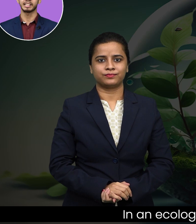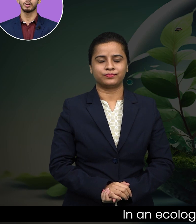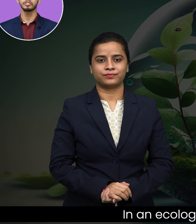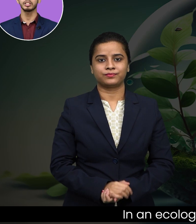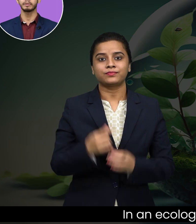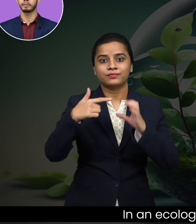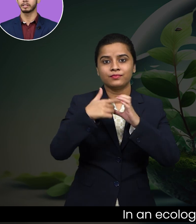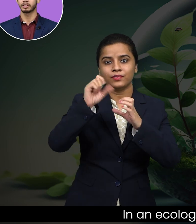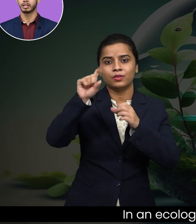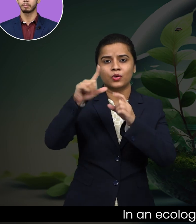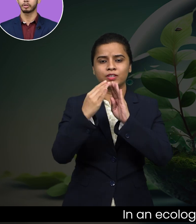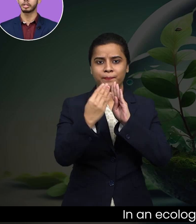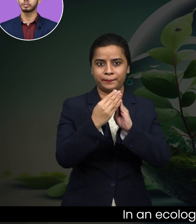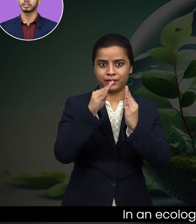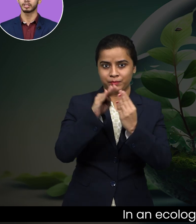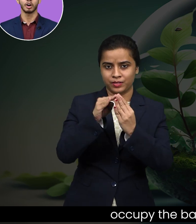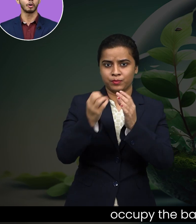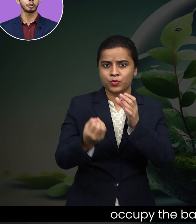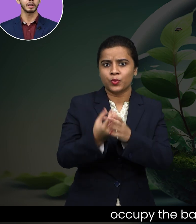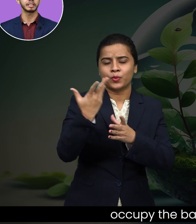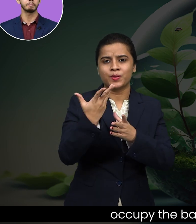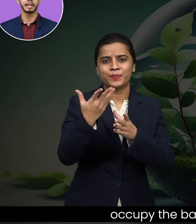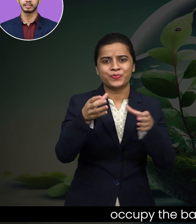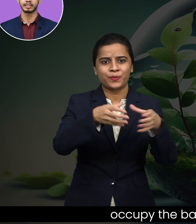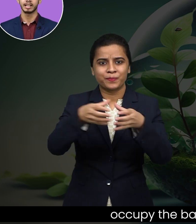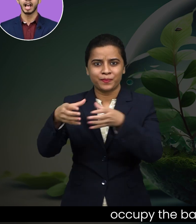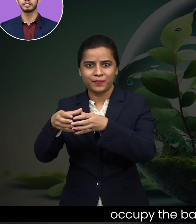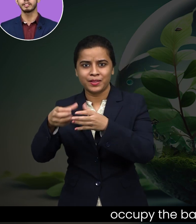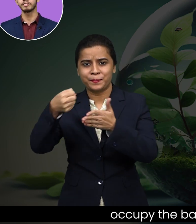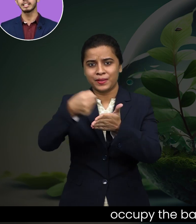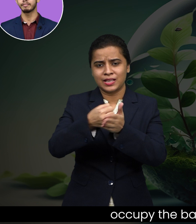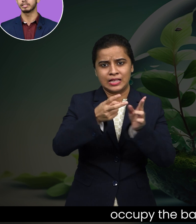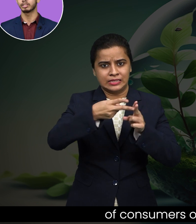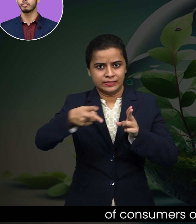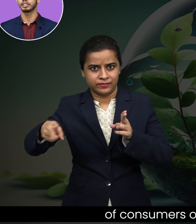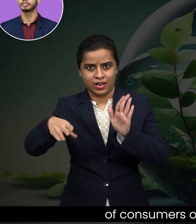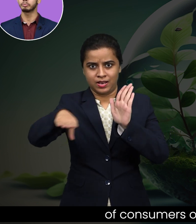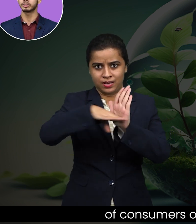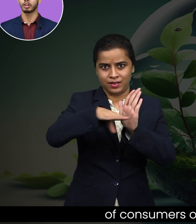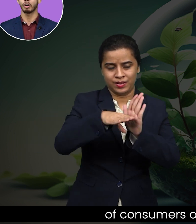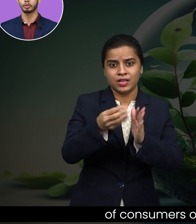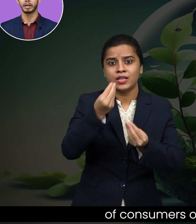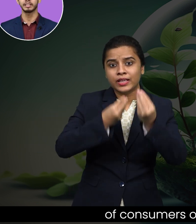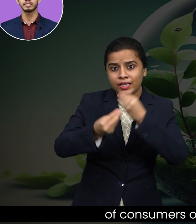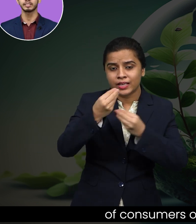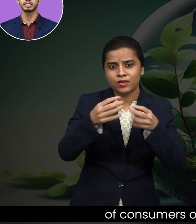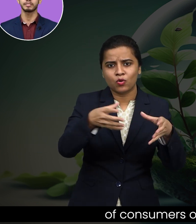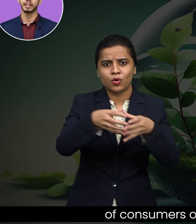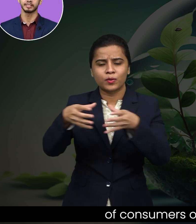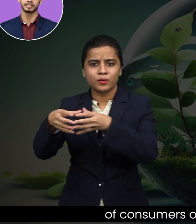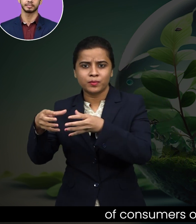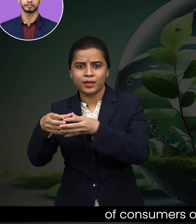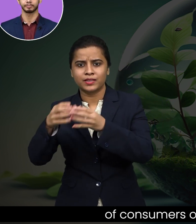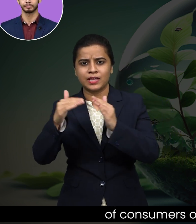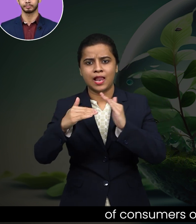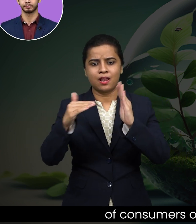In an ecological pyramid, producers occupy the base and the different levels of consumers occupy the successive